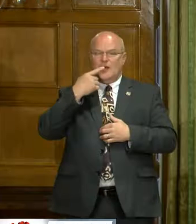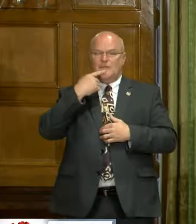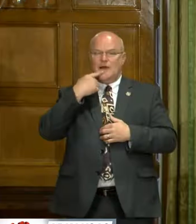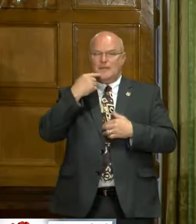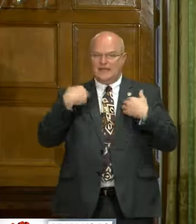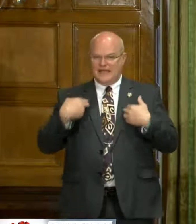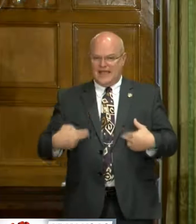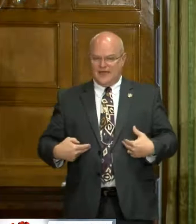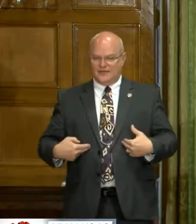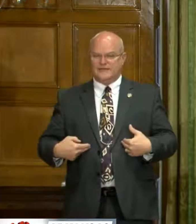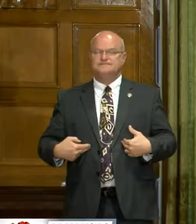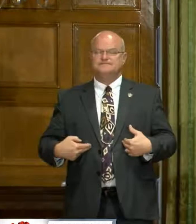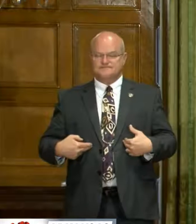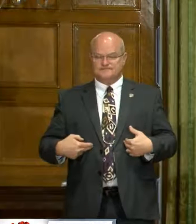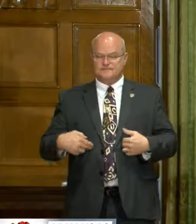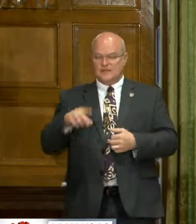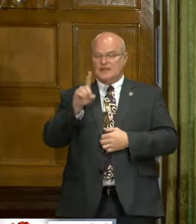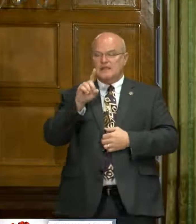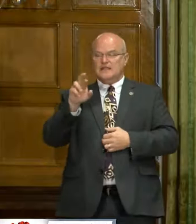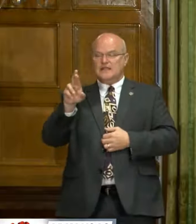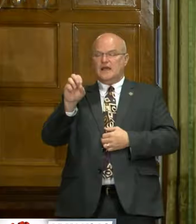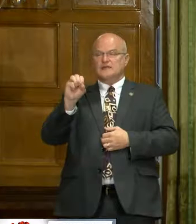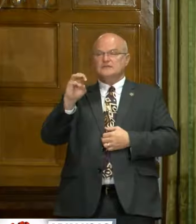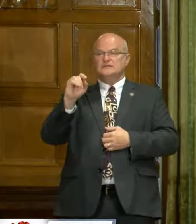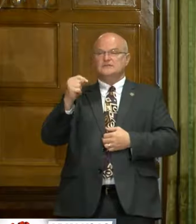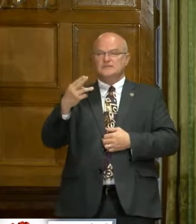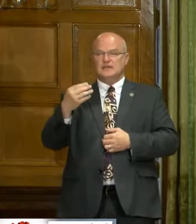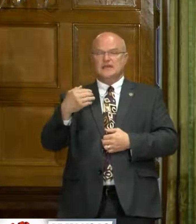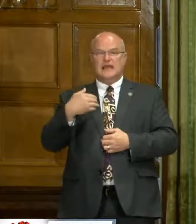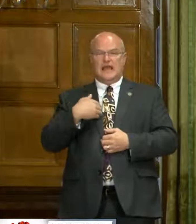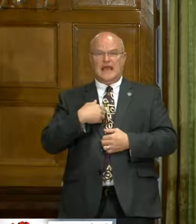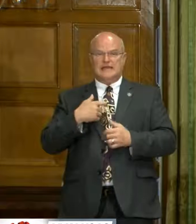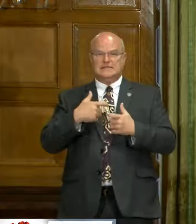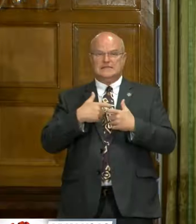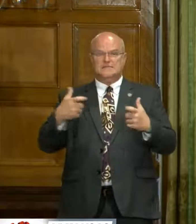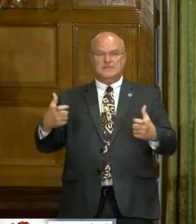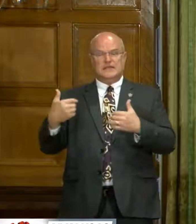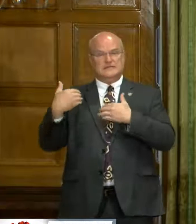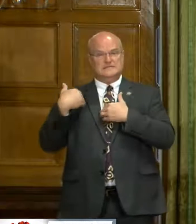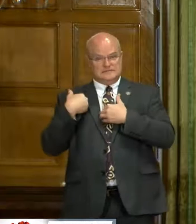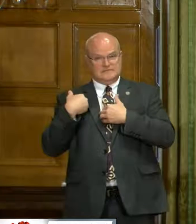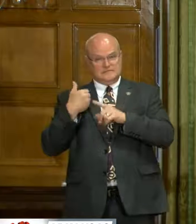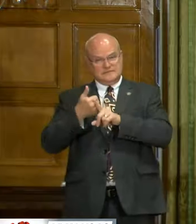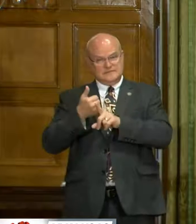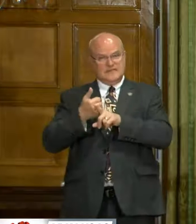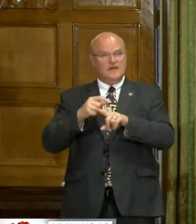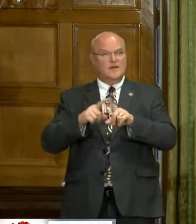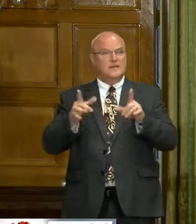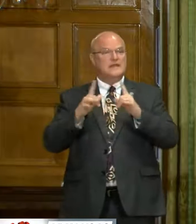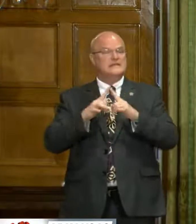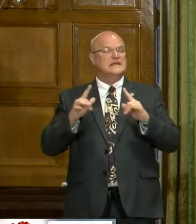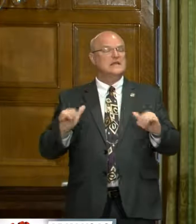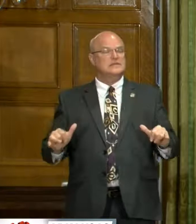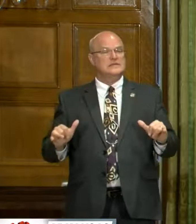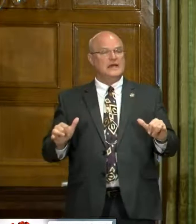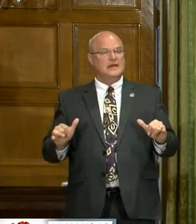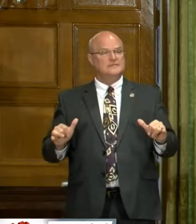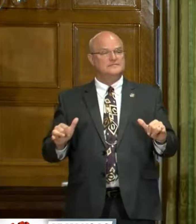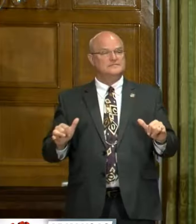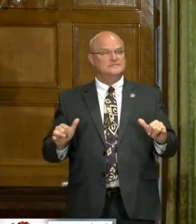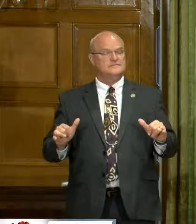health. So what Dr. Smith carries the biggest swag on this, but at the same